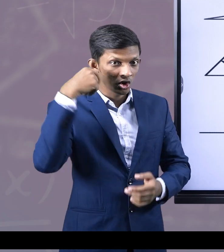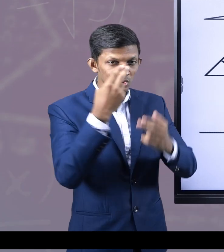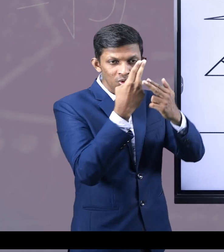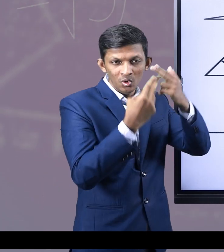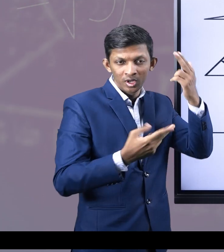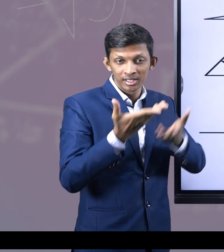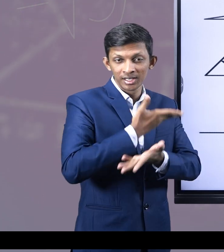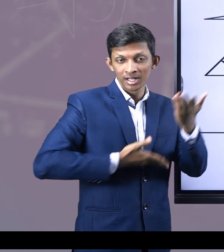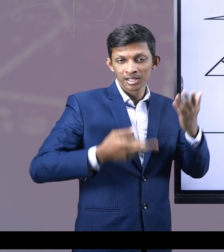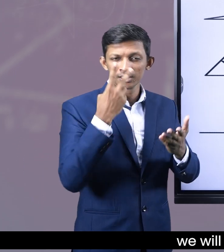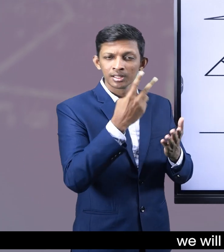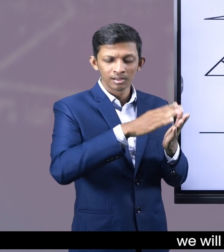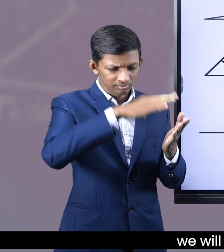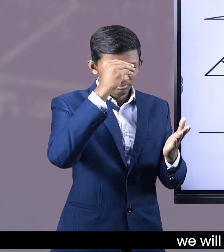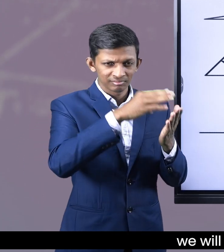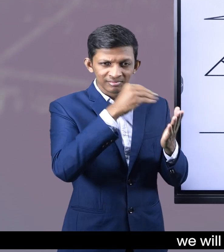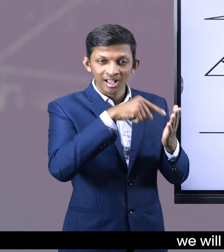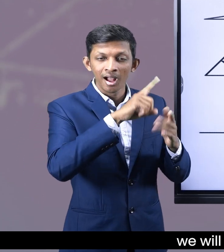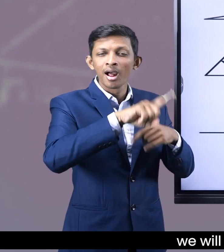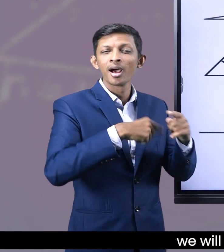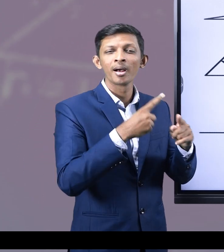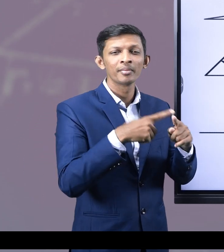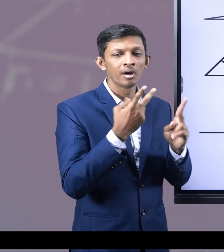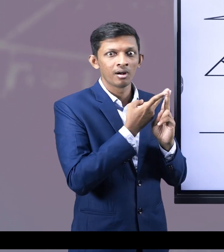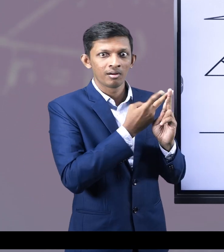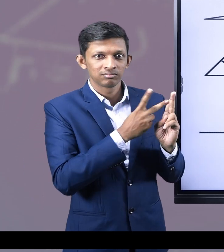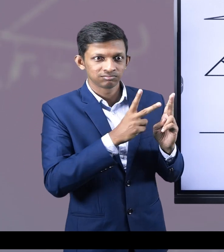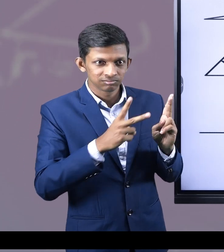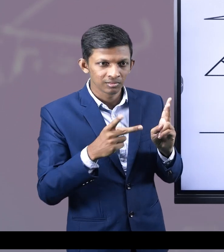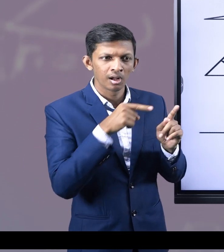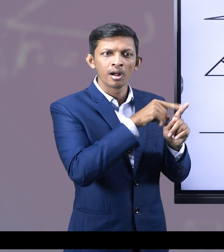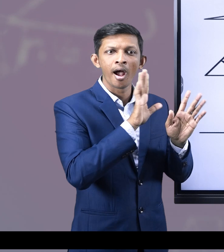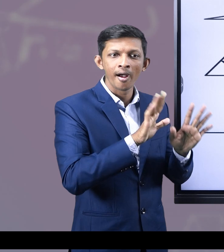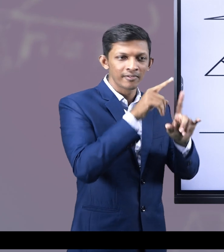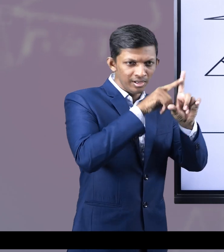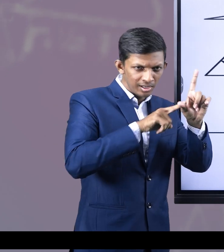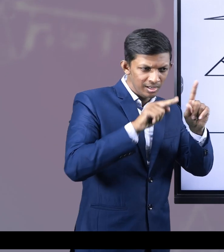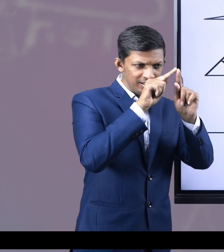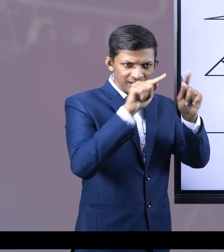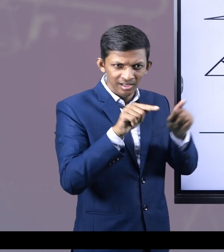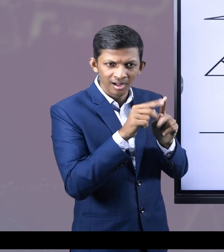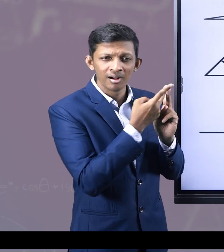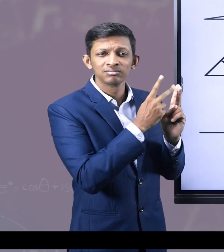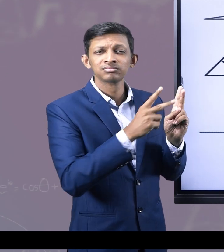In this video, we will learn about different types of angles, like acute,